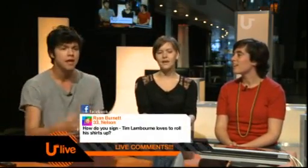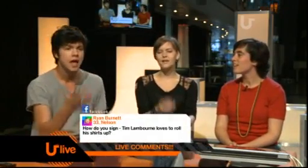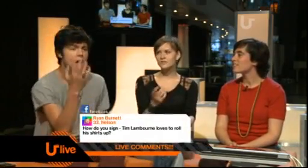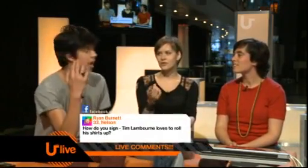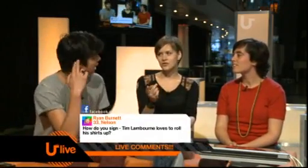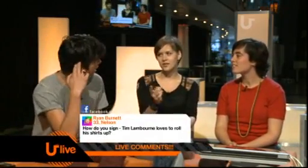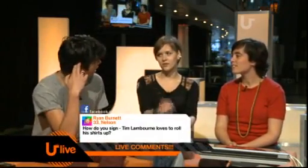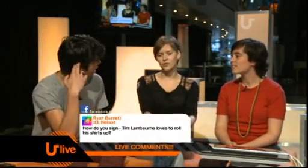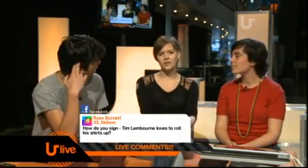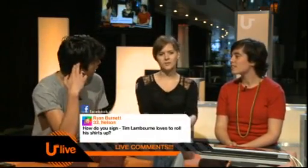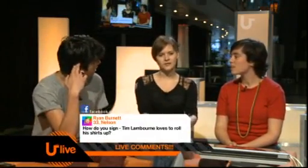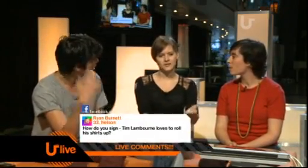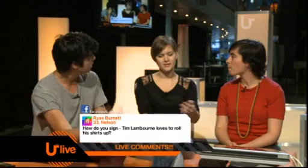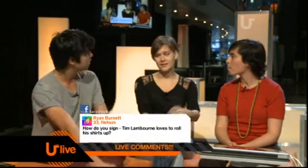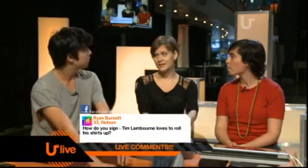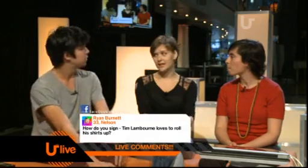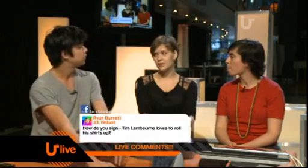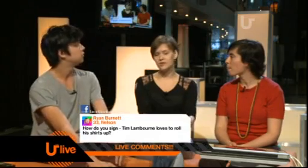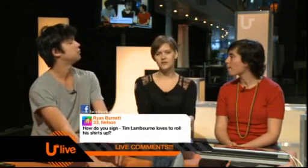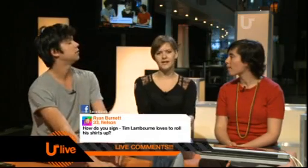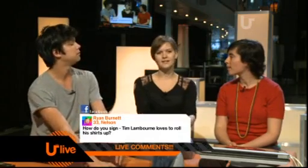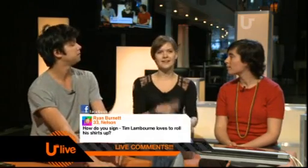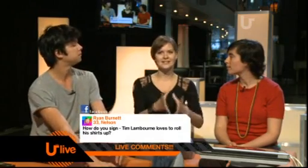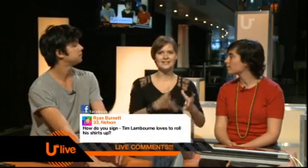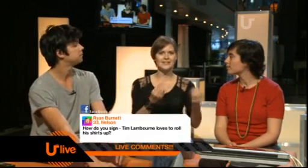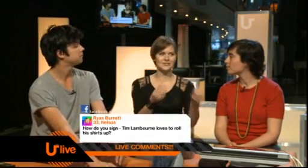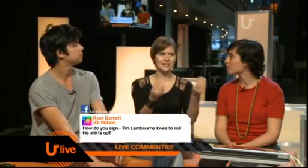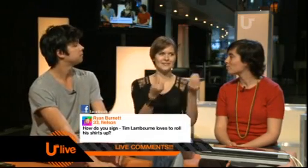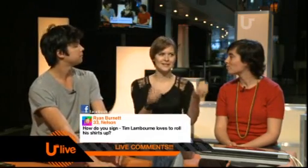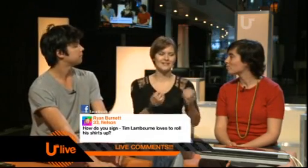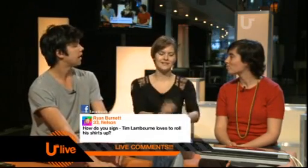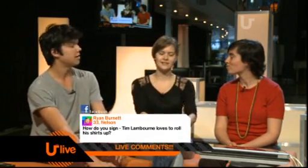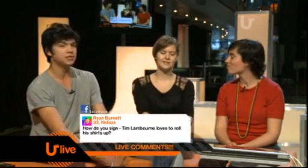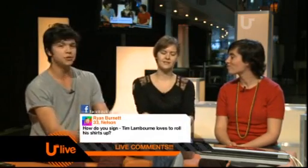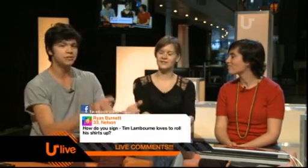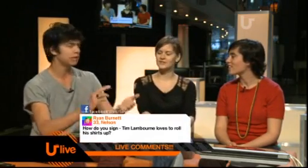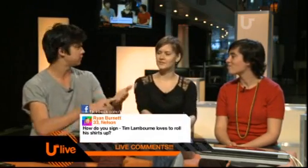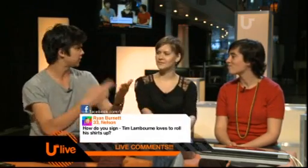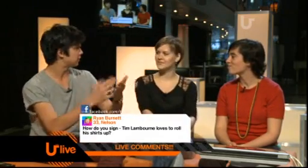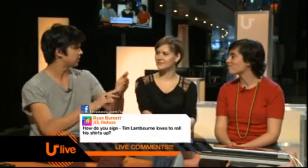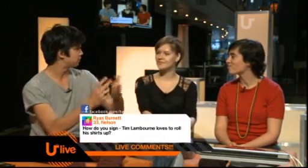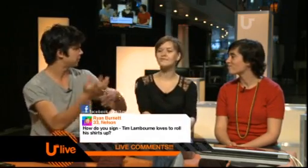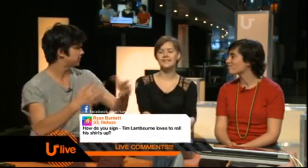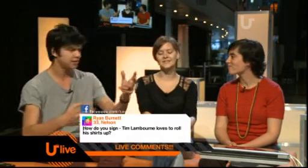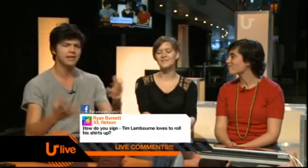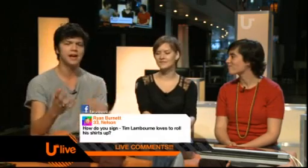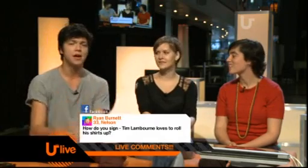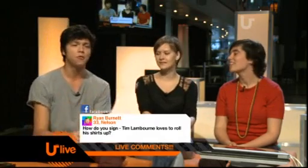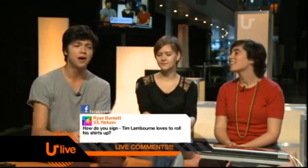It is frustrating, though, when you get a person that doesn't understand sign language, and you're like, signing, understand me, and to you, it's like also it makes perfect sense.